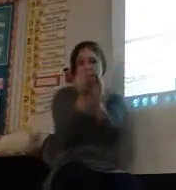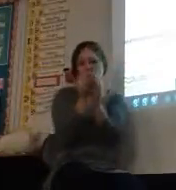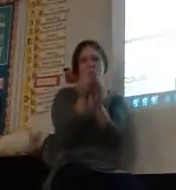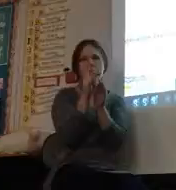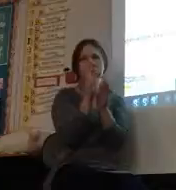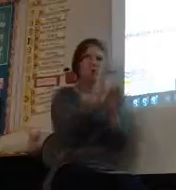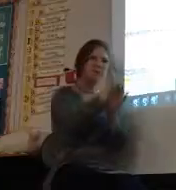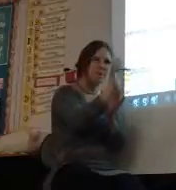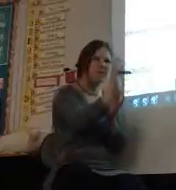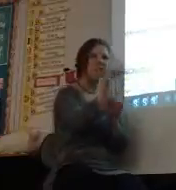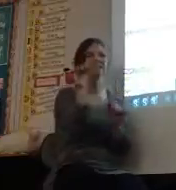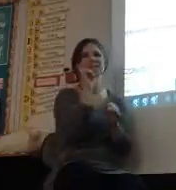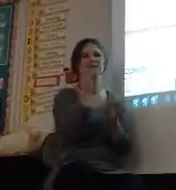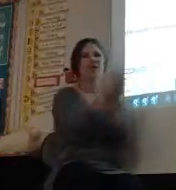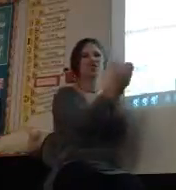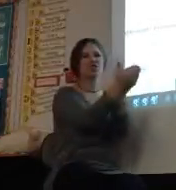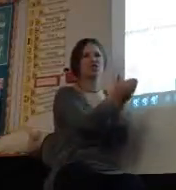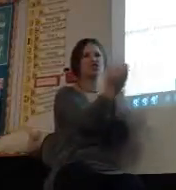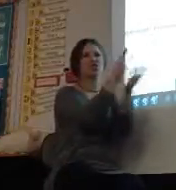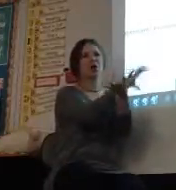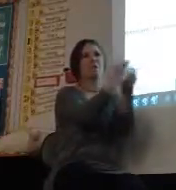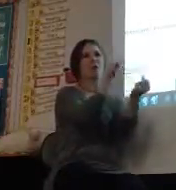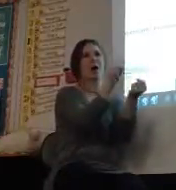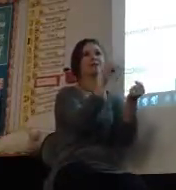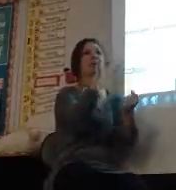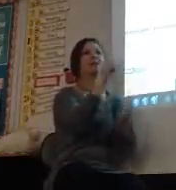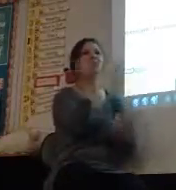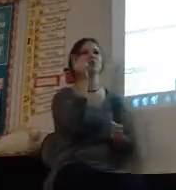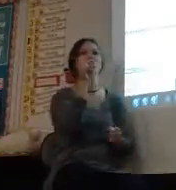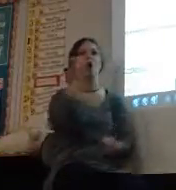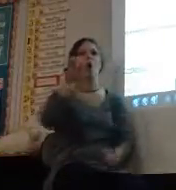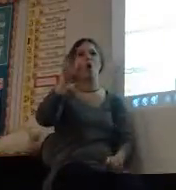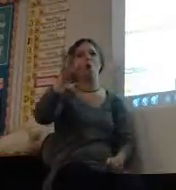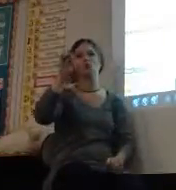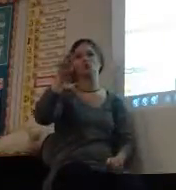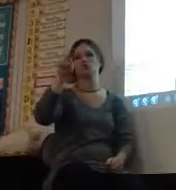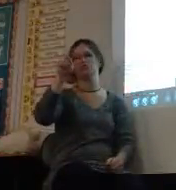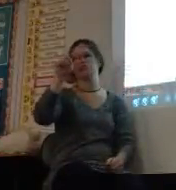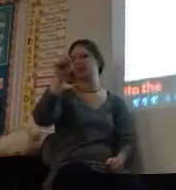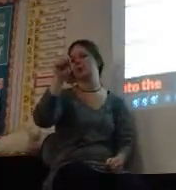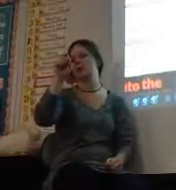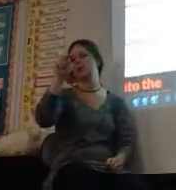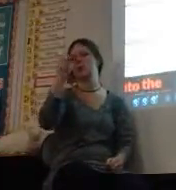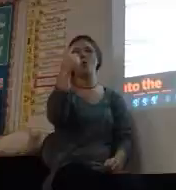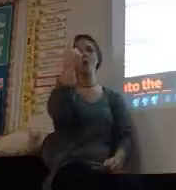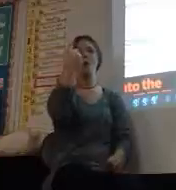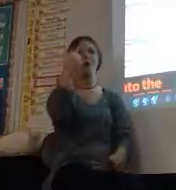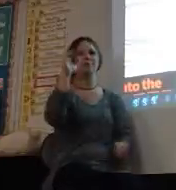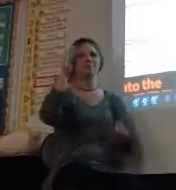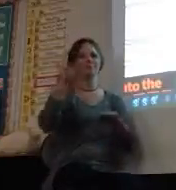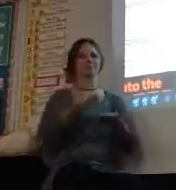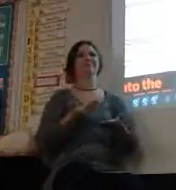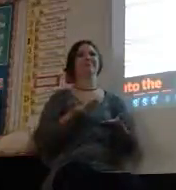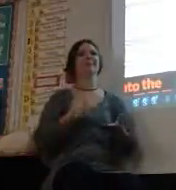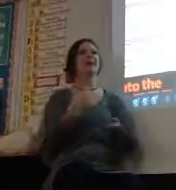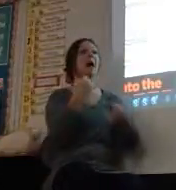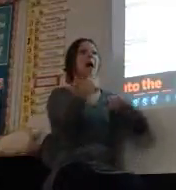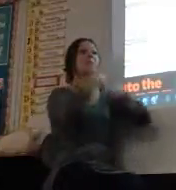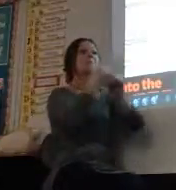shipwrecks. That's where Ocean One comes in. It's a humanoid robot, a robot made to look like a human being.